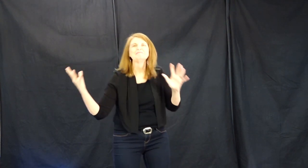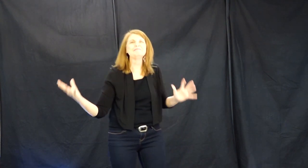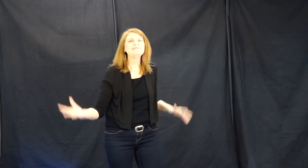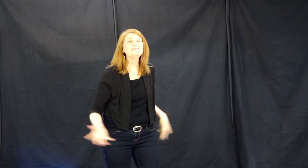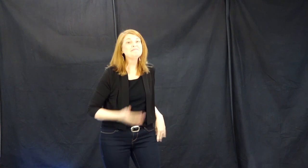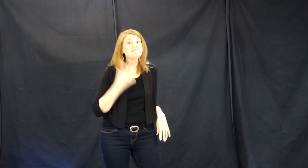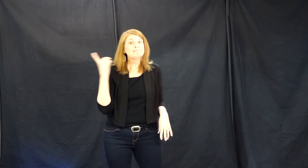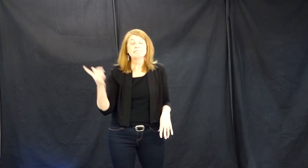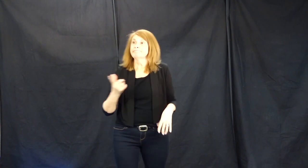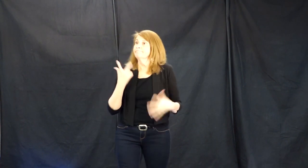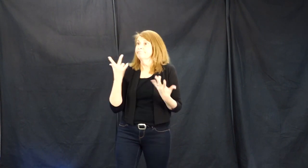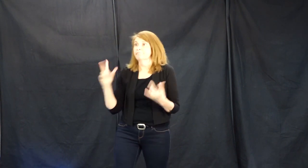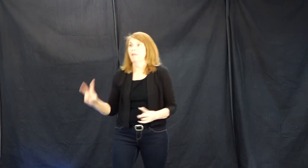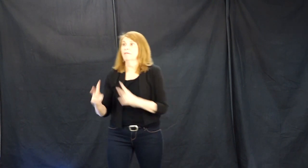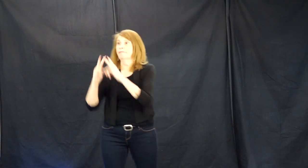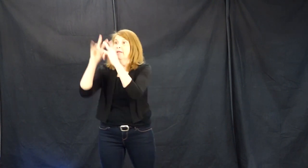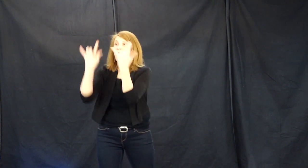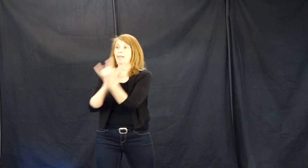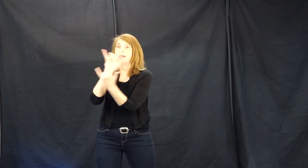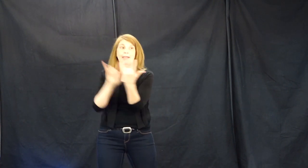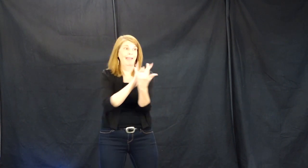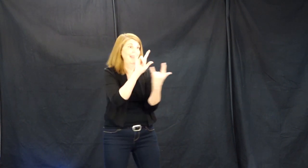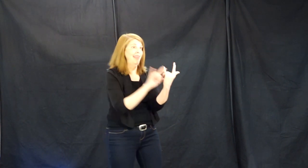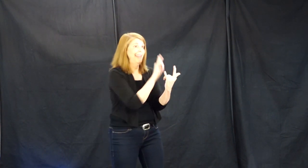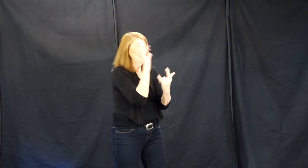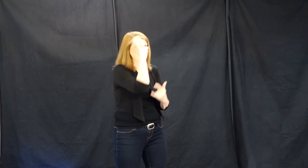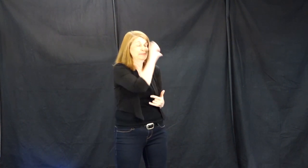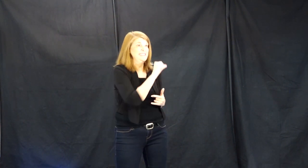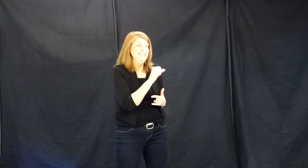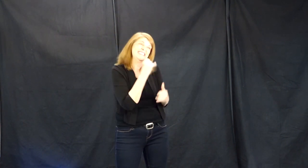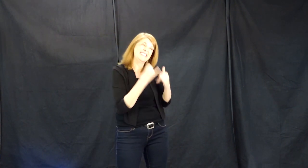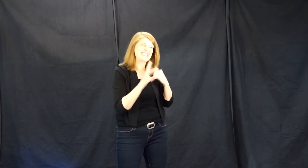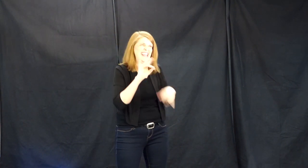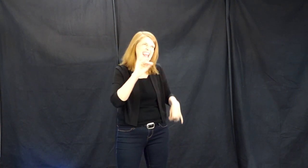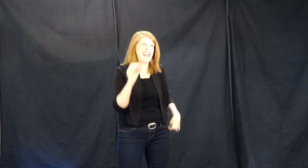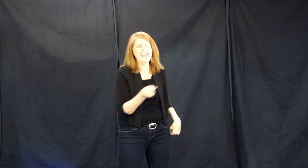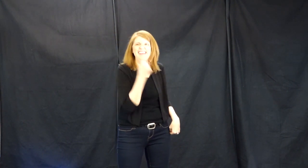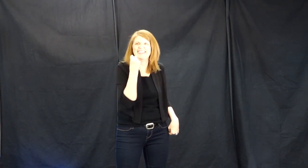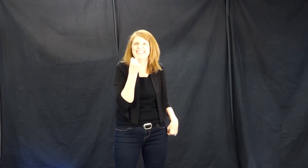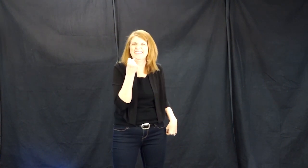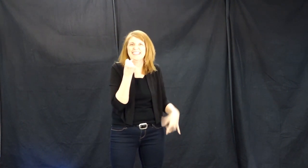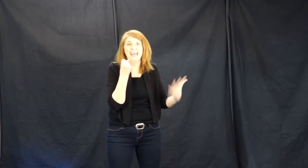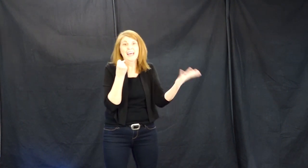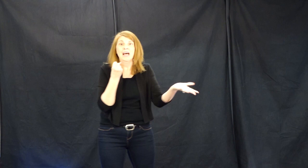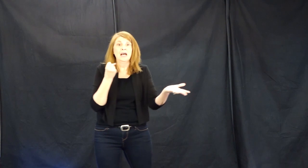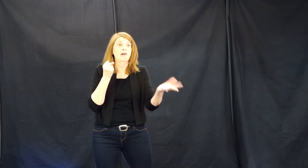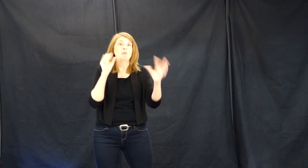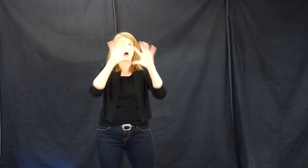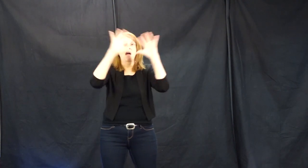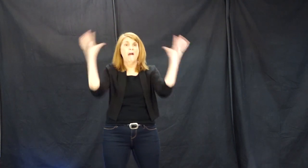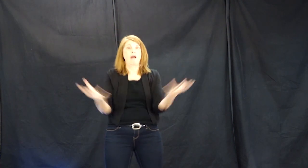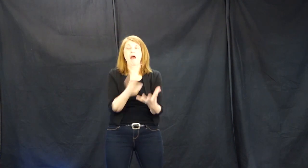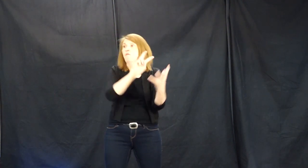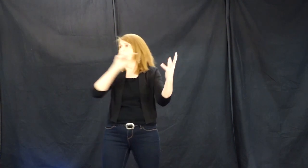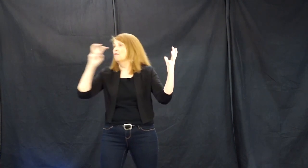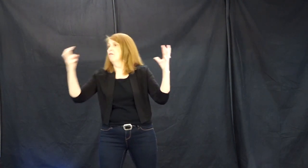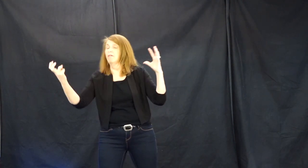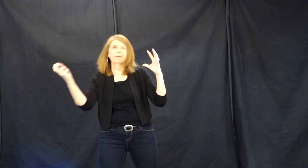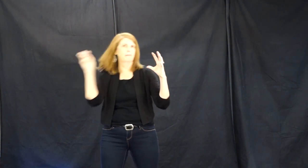I've been in Paris meeting lots of different ladies. I guess I basically missed the late 80s. I traveled the wide, wide world and came